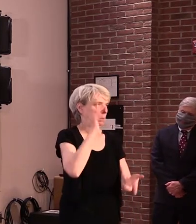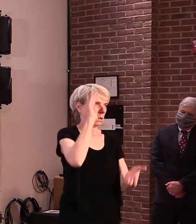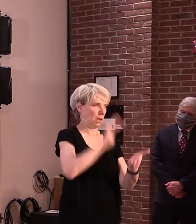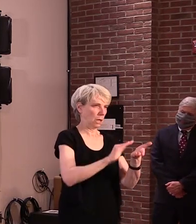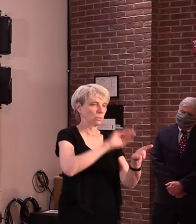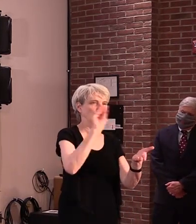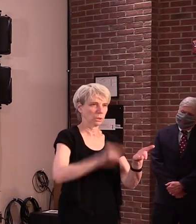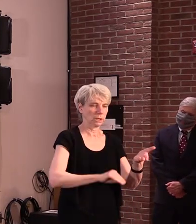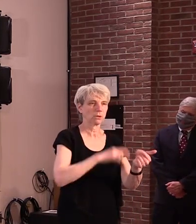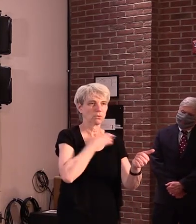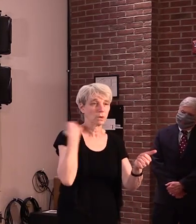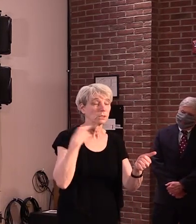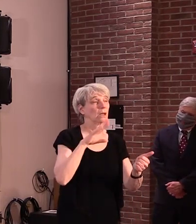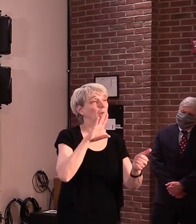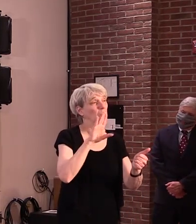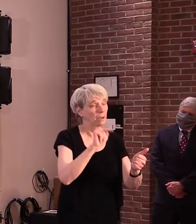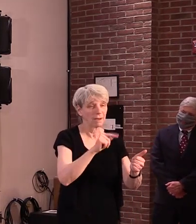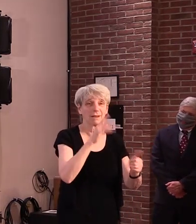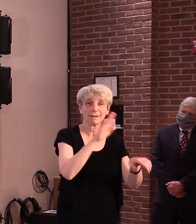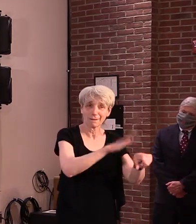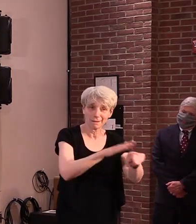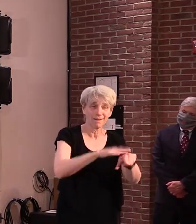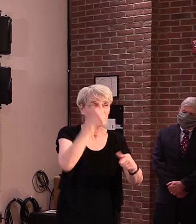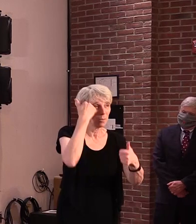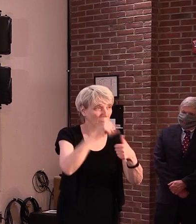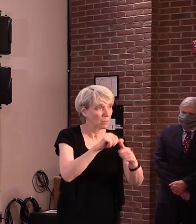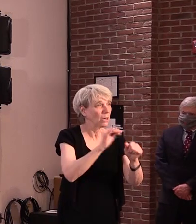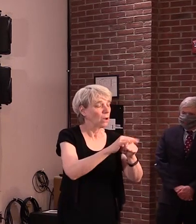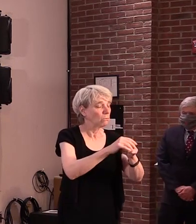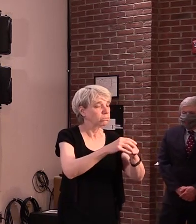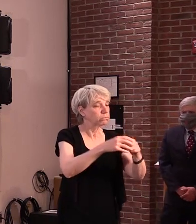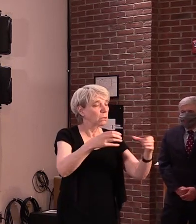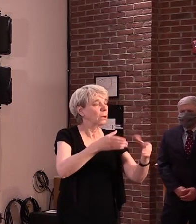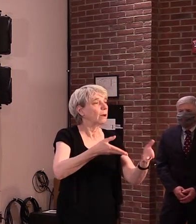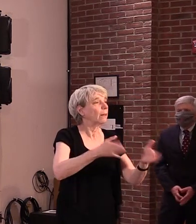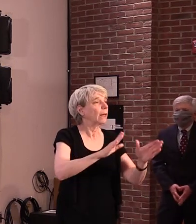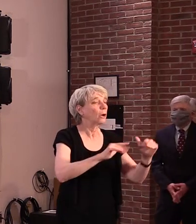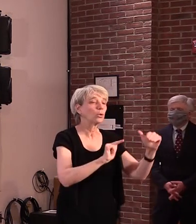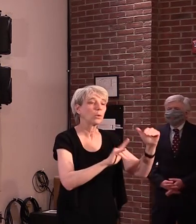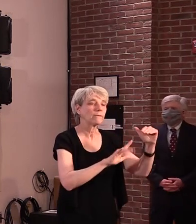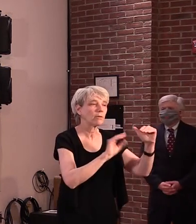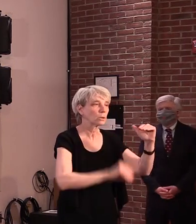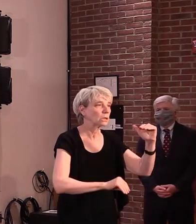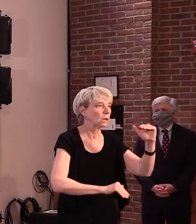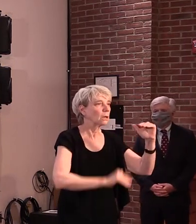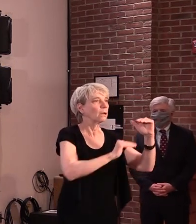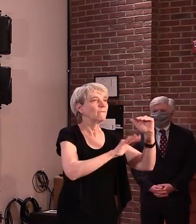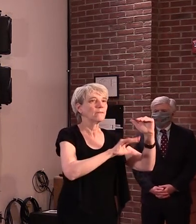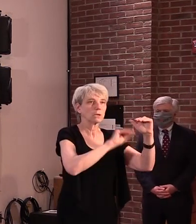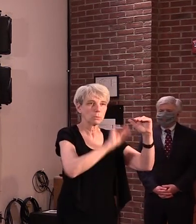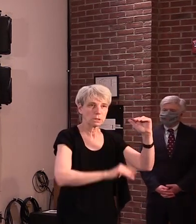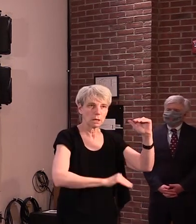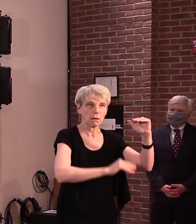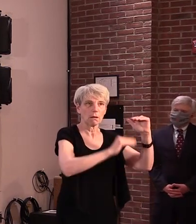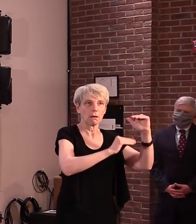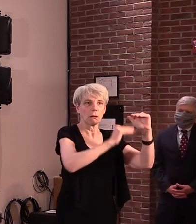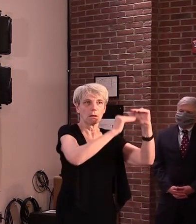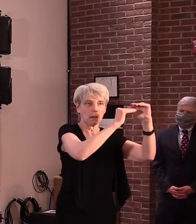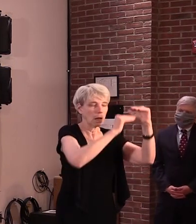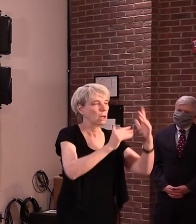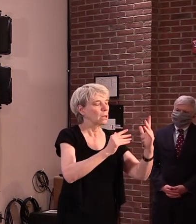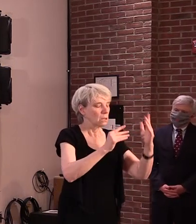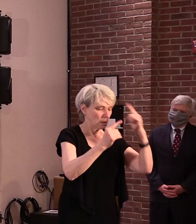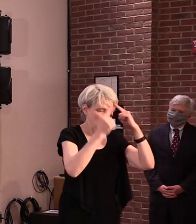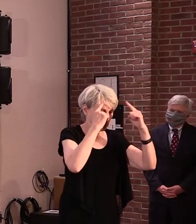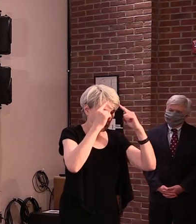we increase size gatherings and density of people in one place or another, there are many surfaces we have to worry about